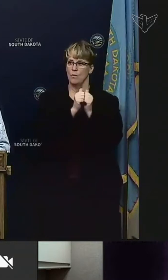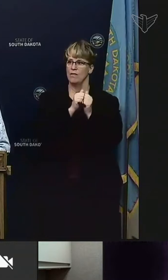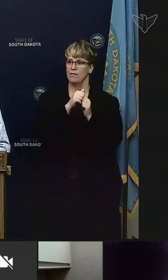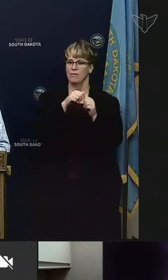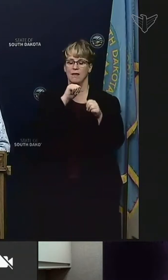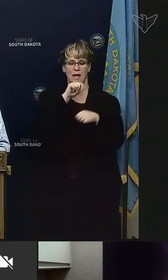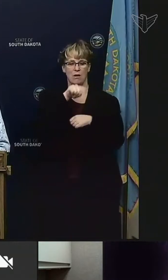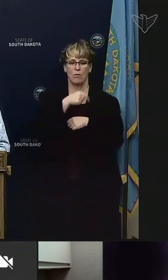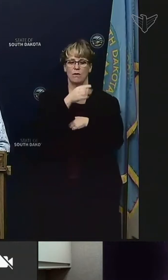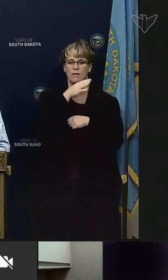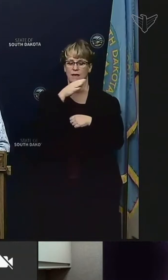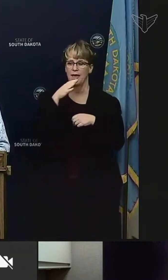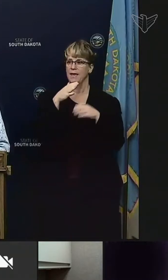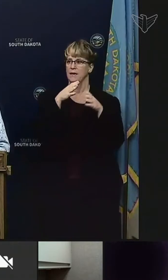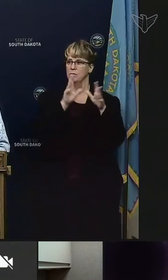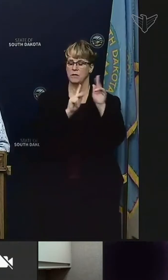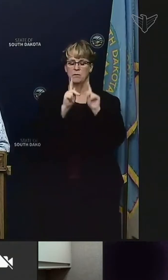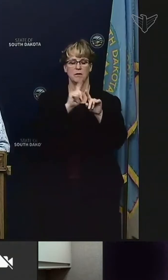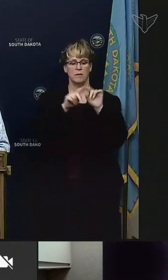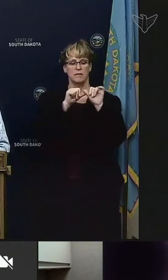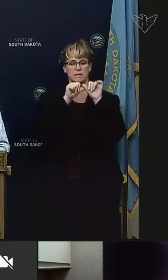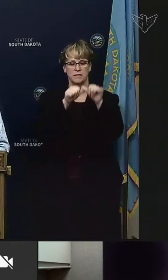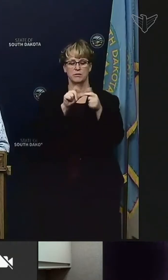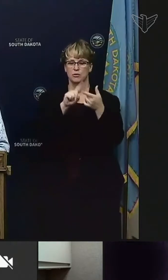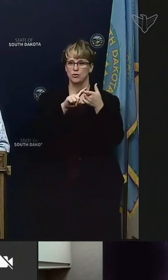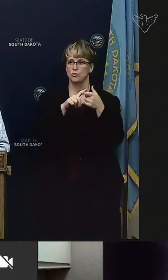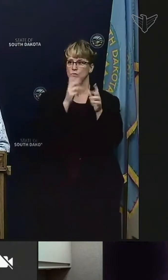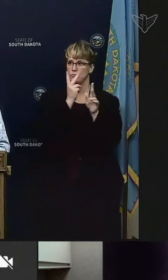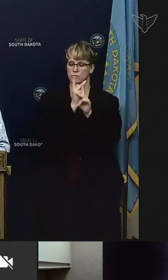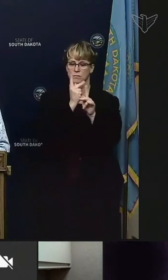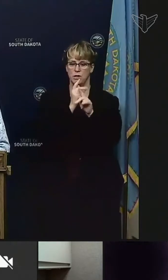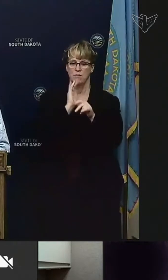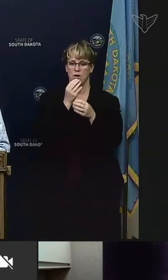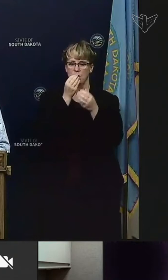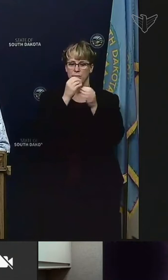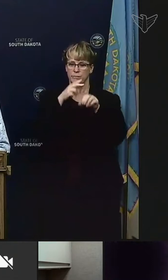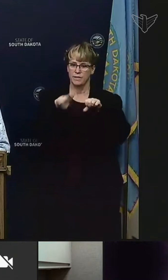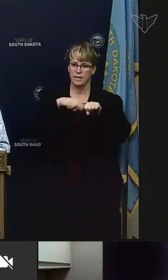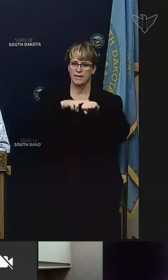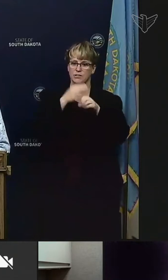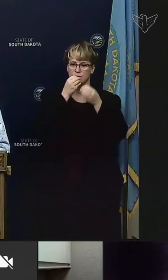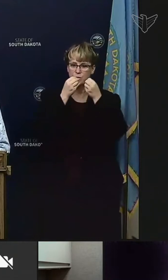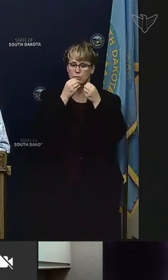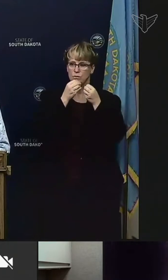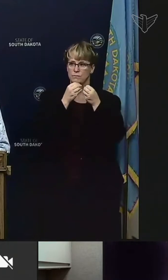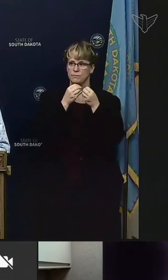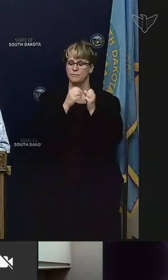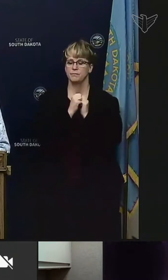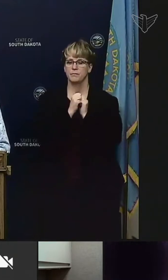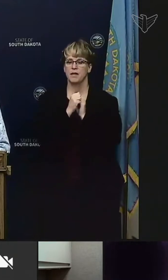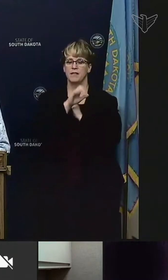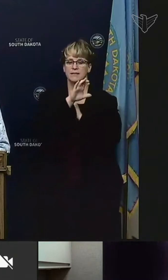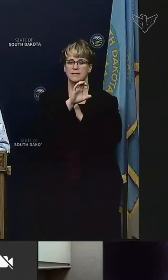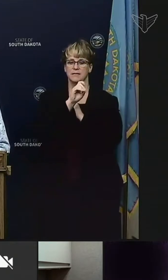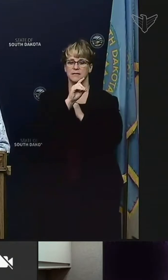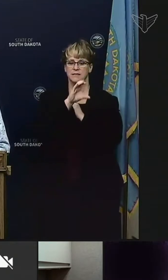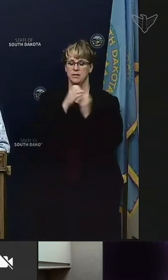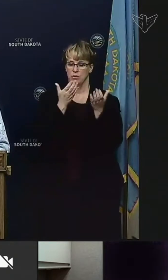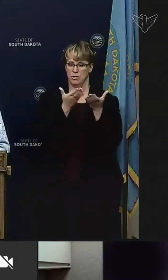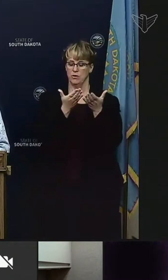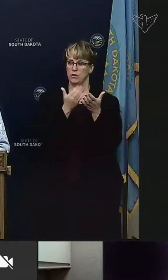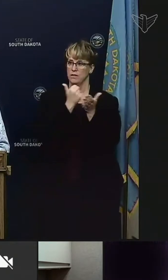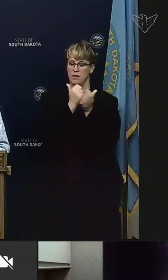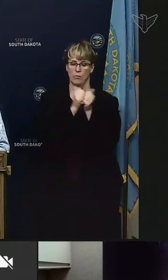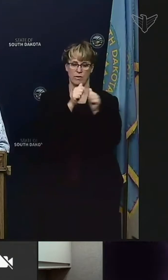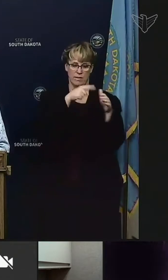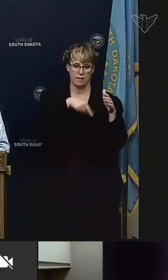ag producers, but to make sure that we're continuing to secure our nation's food supply. The CDC officials that have come in to help us with